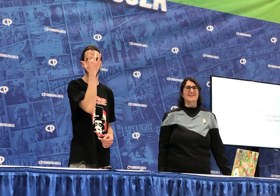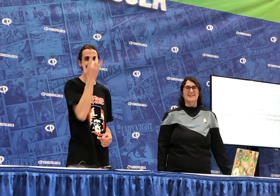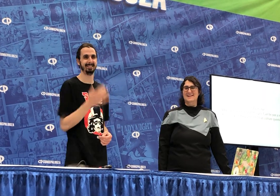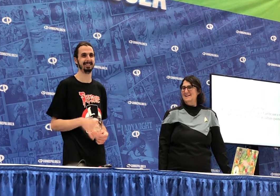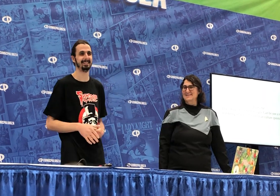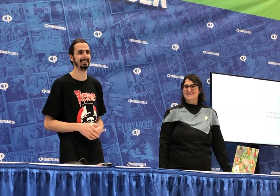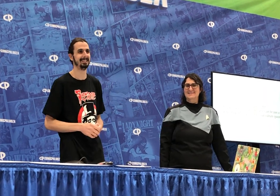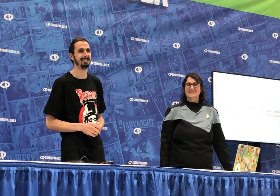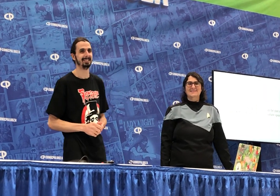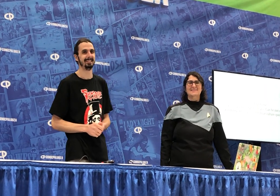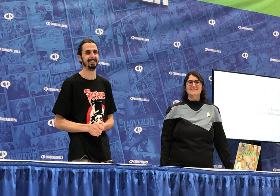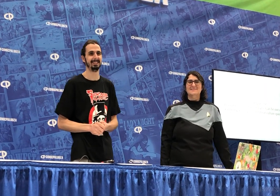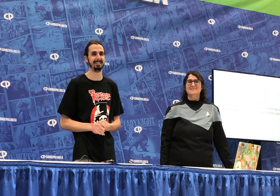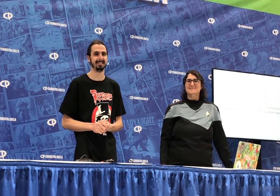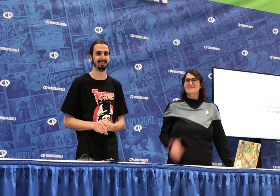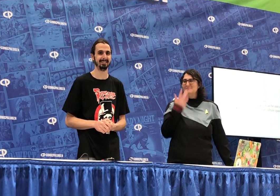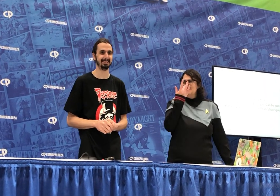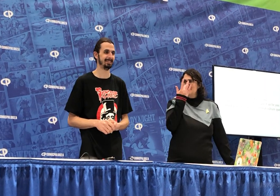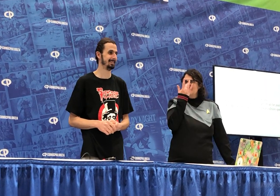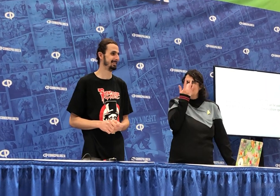glasses up, kind of like this. Yeah, you got it.